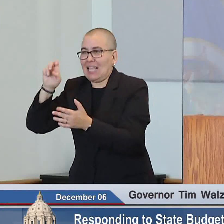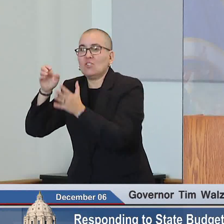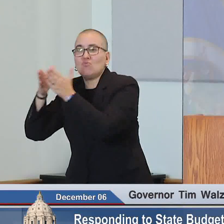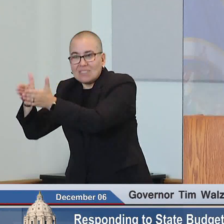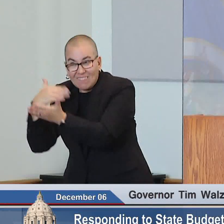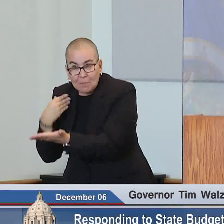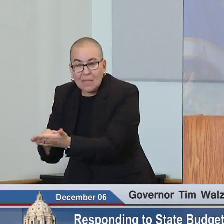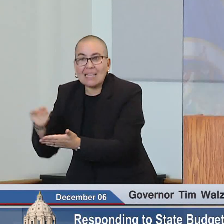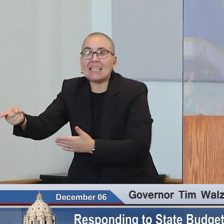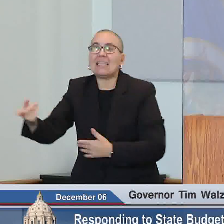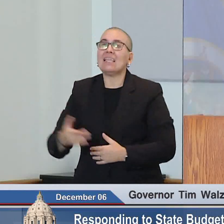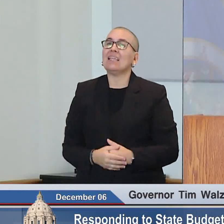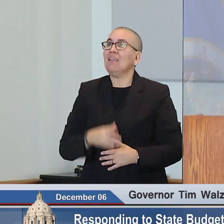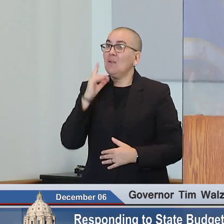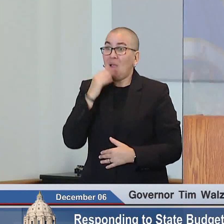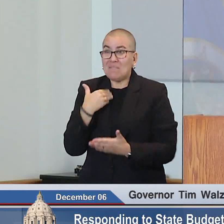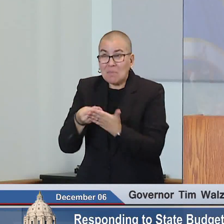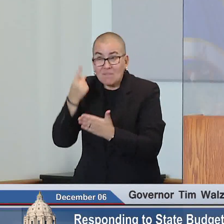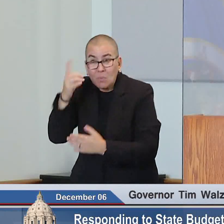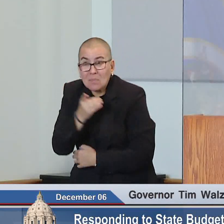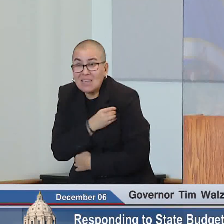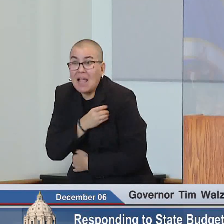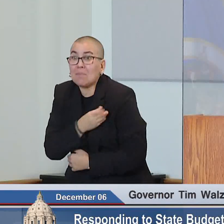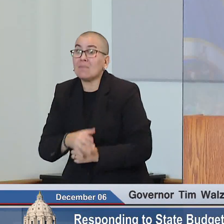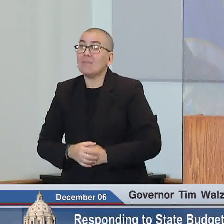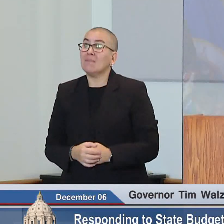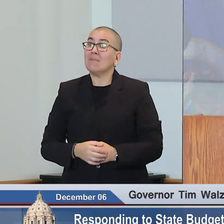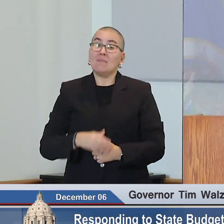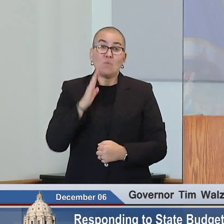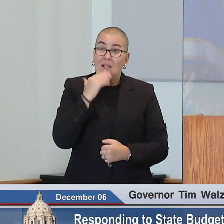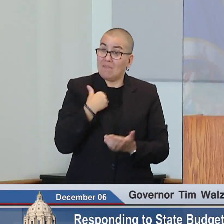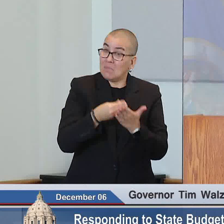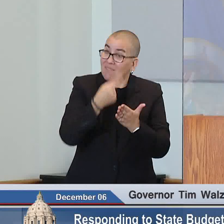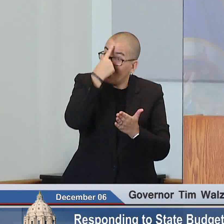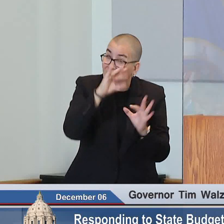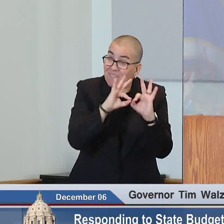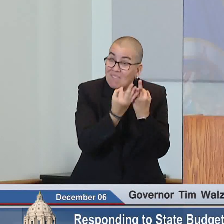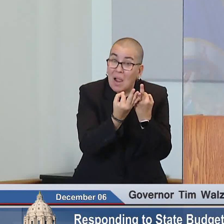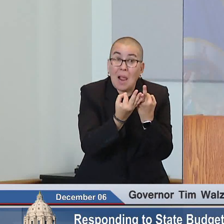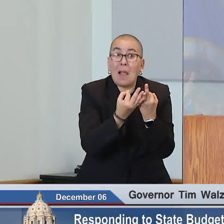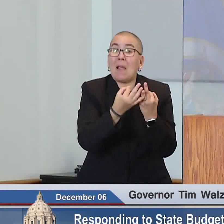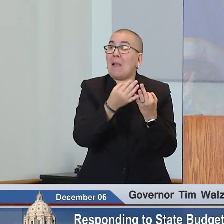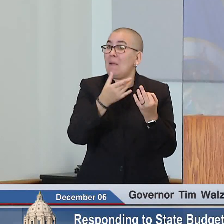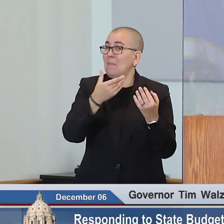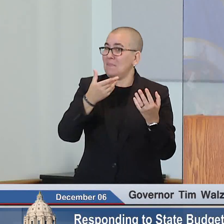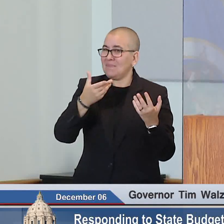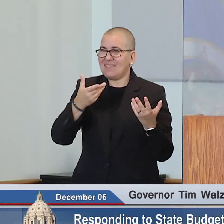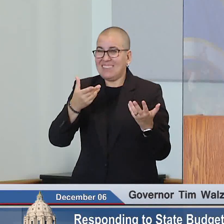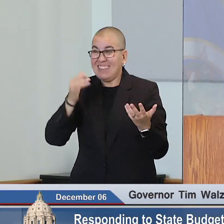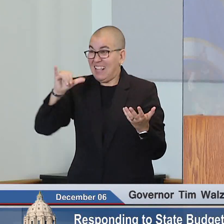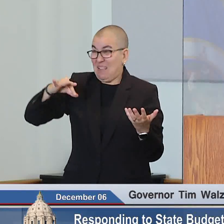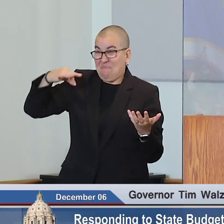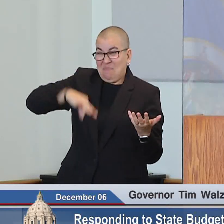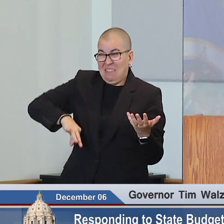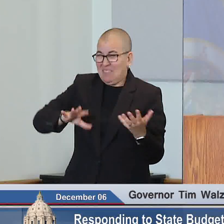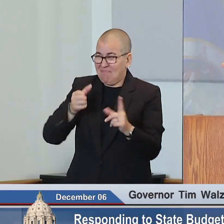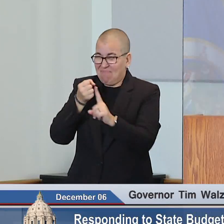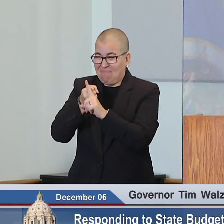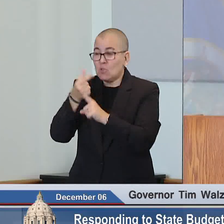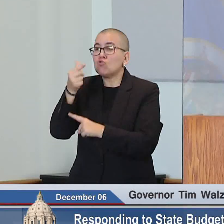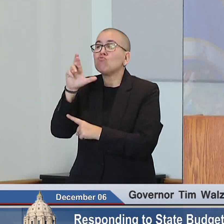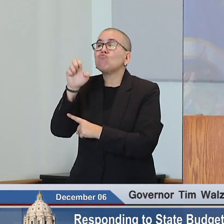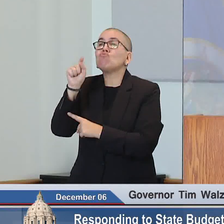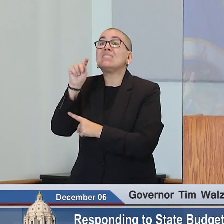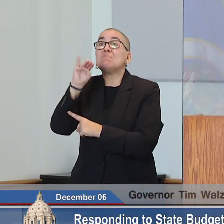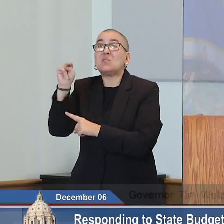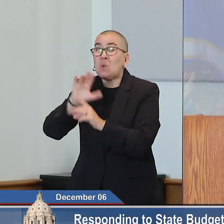families and businesses that were displaced. And those are things that benefit greater Minnesota the same way. So we'll bring it back. I think we have